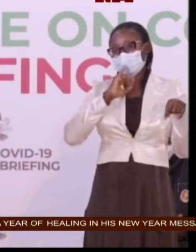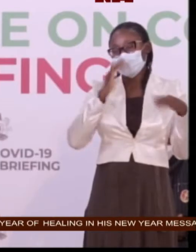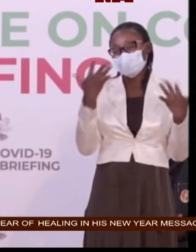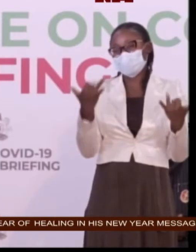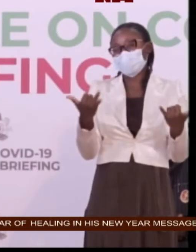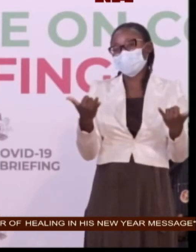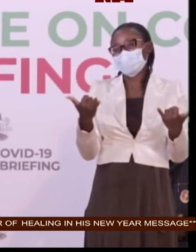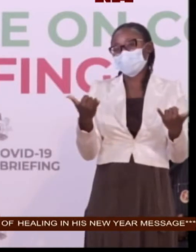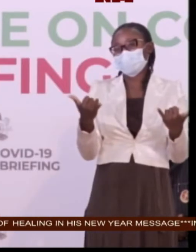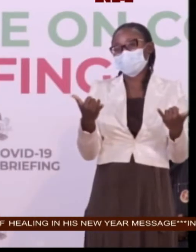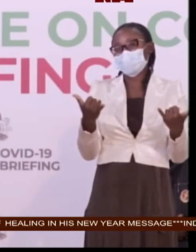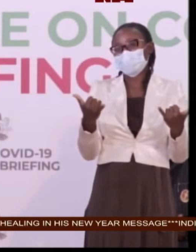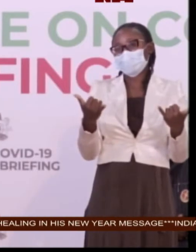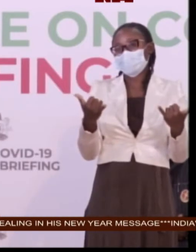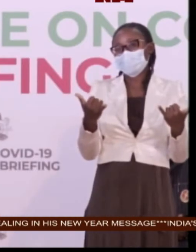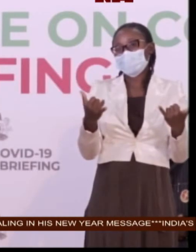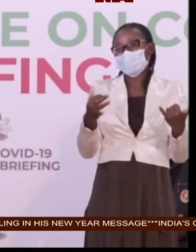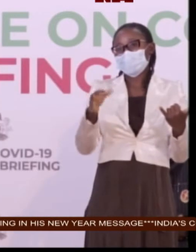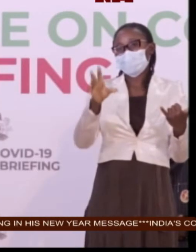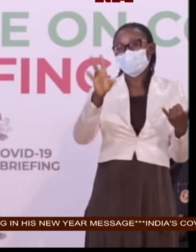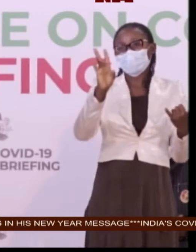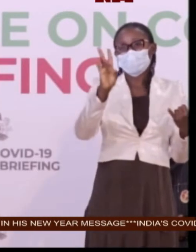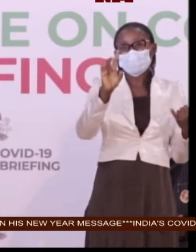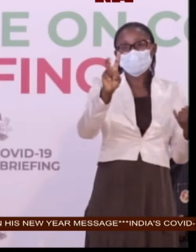stands at